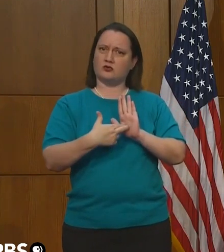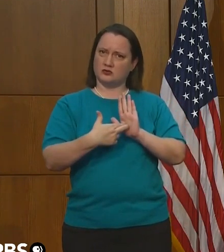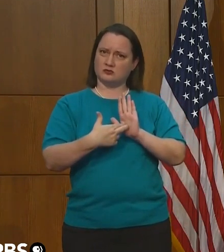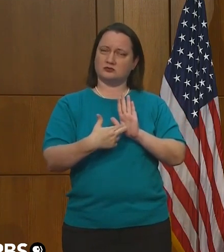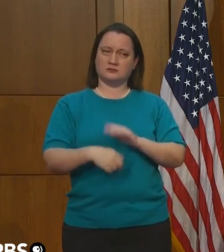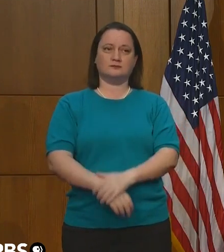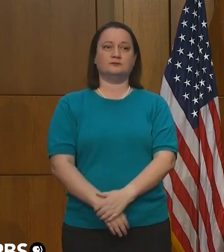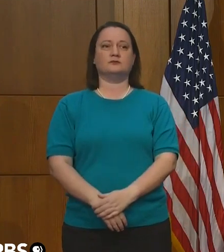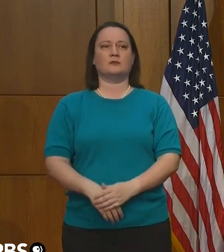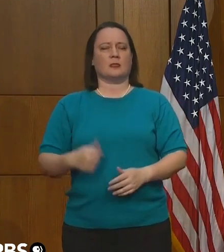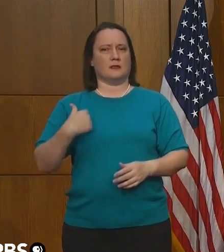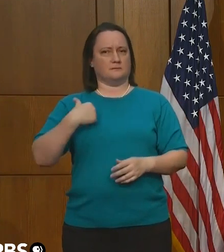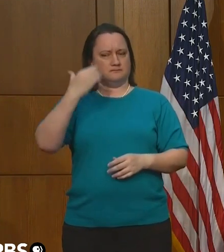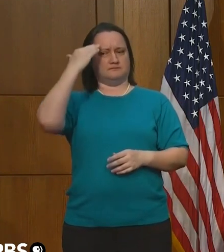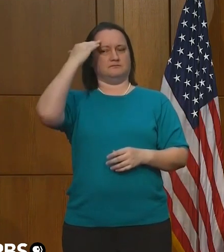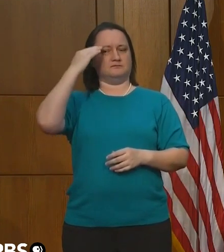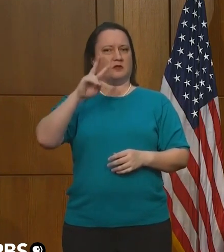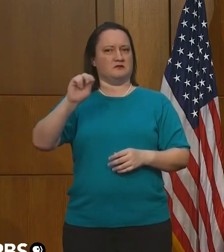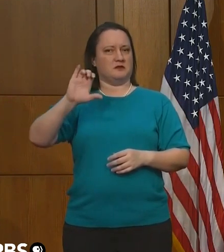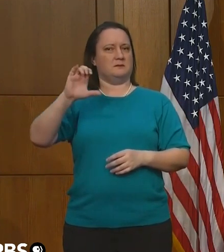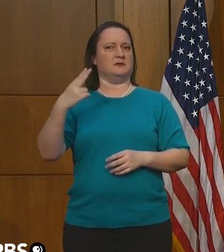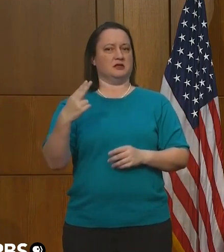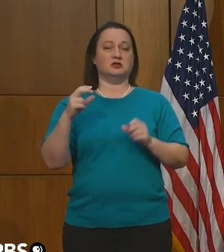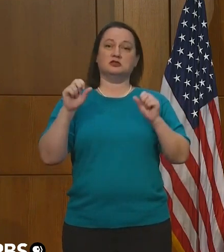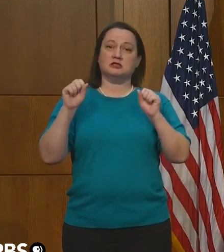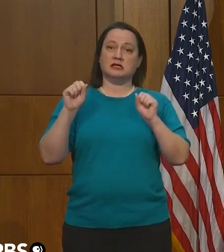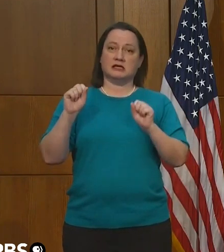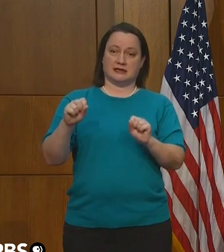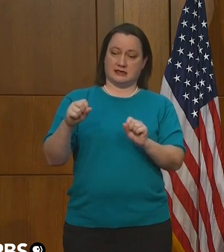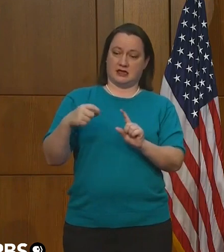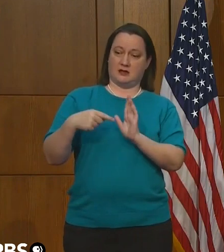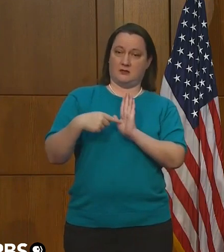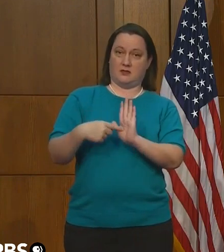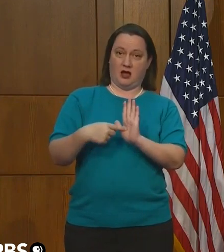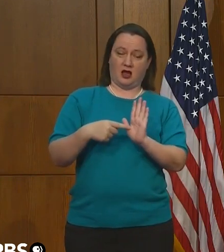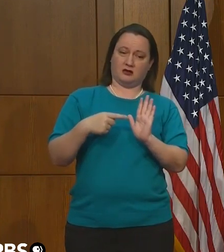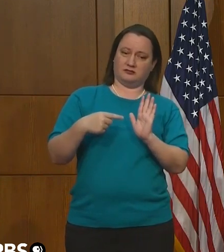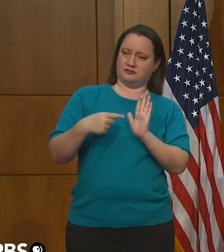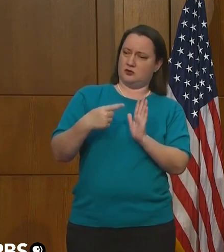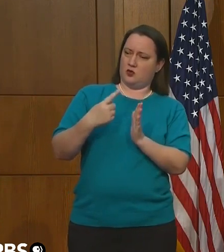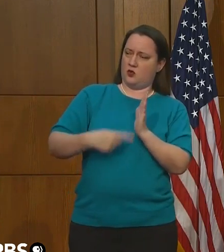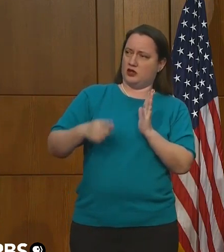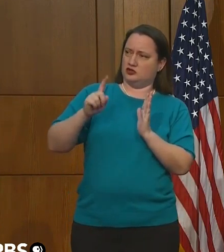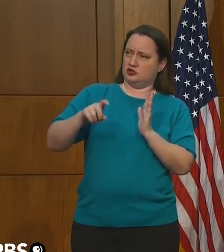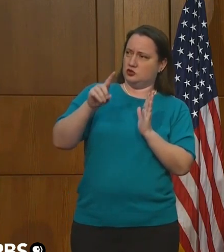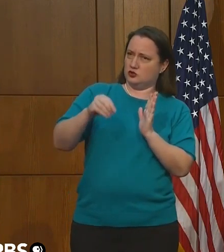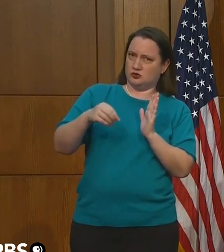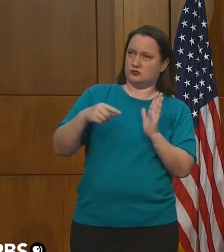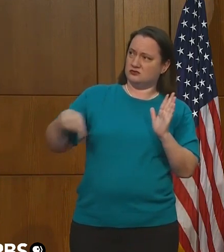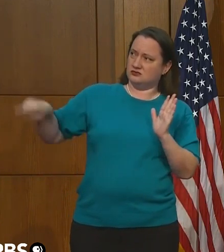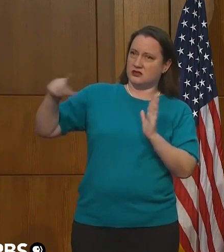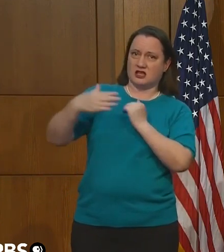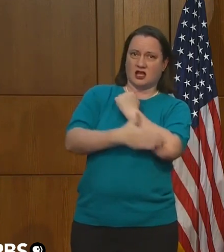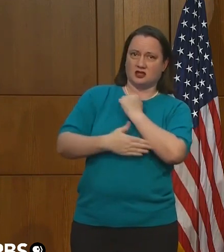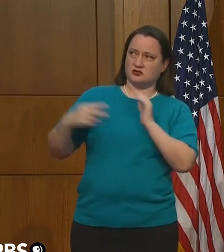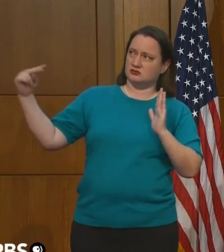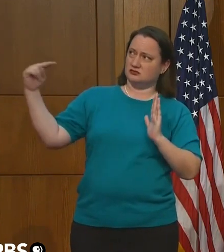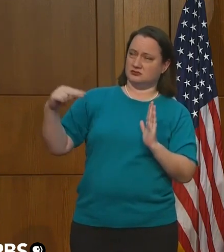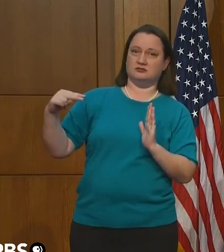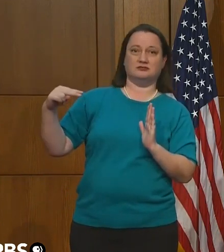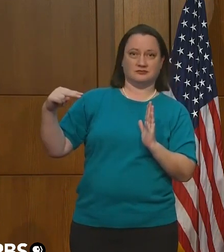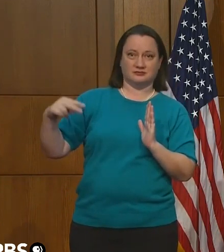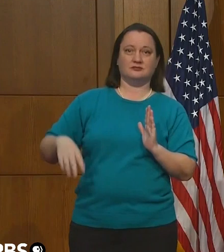convinced that Virginia Beach can be a model for the rest of our country, a model for how to open the right way